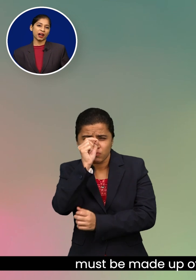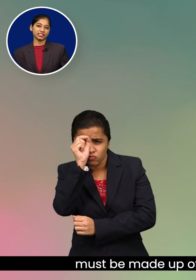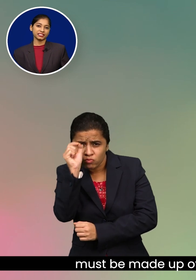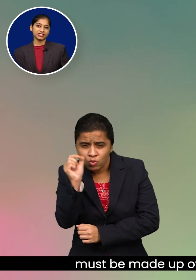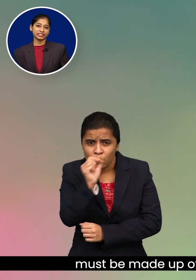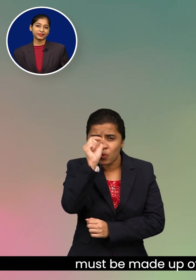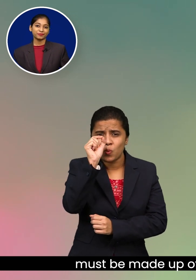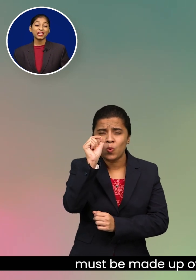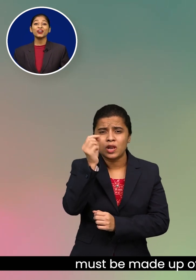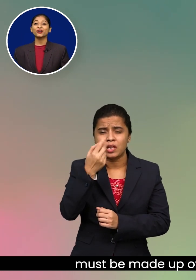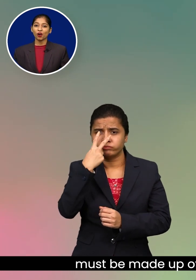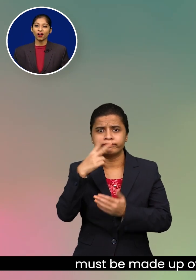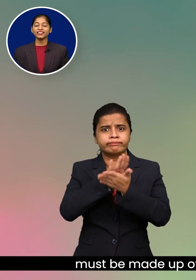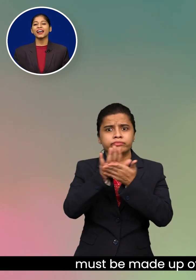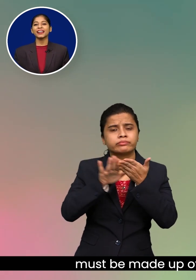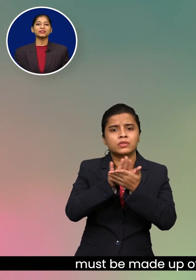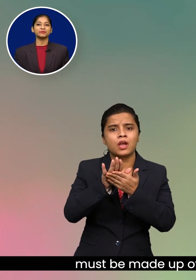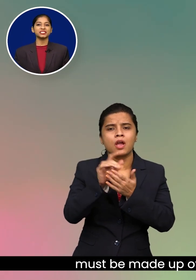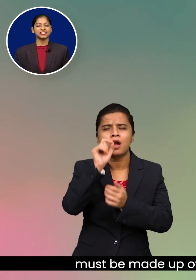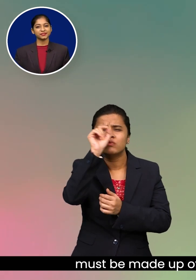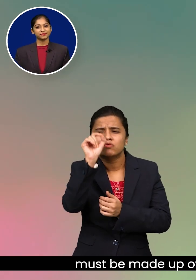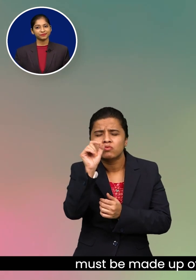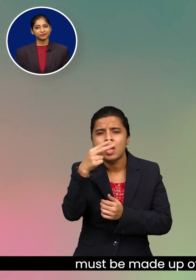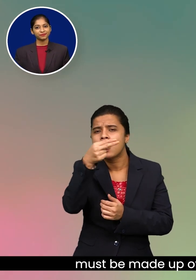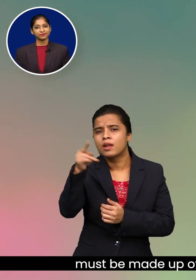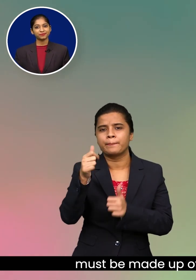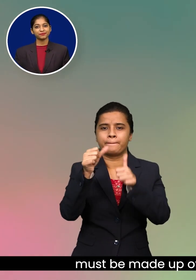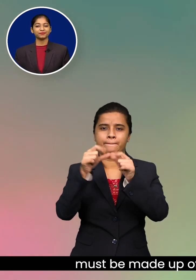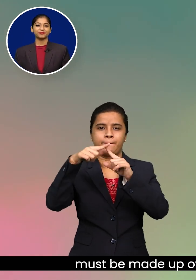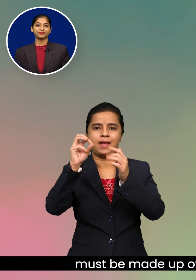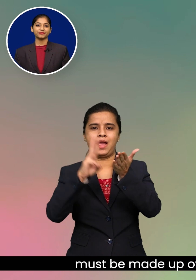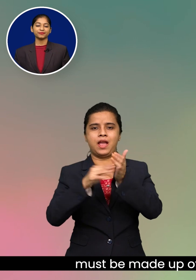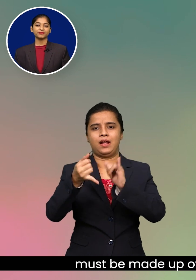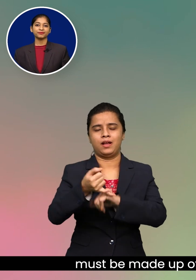small particles called atoms.